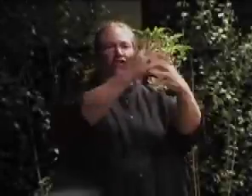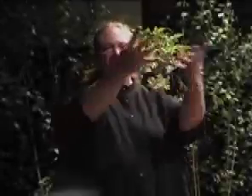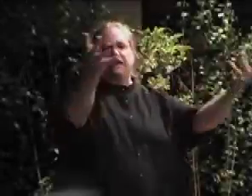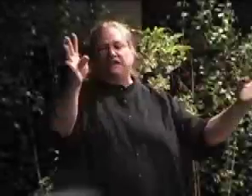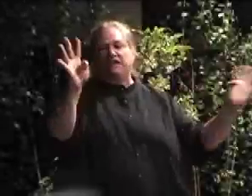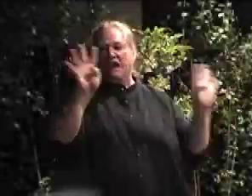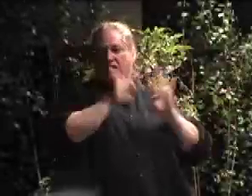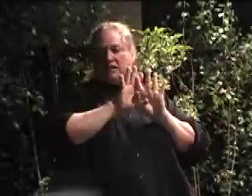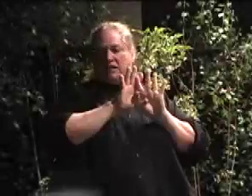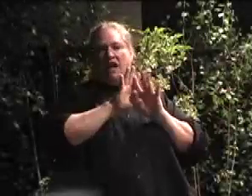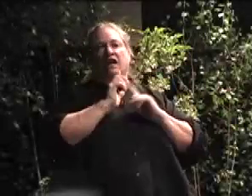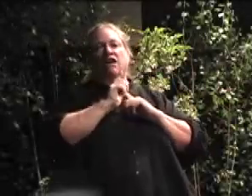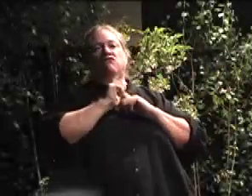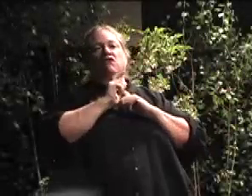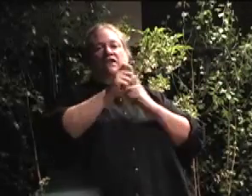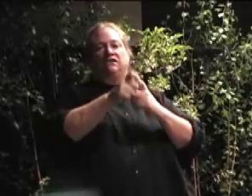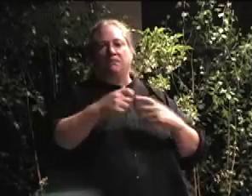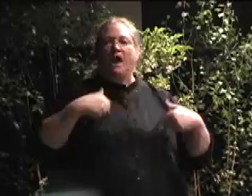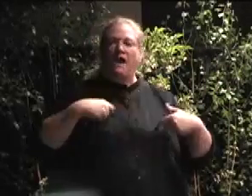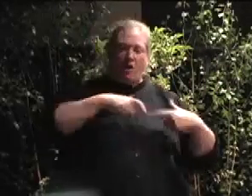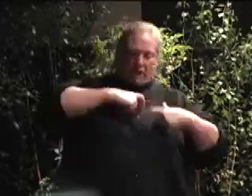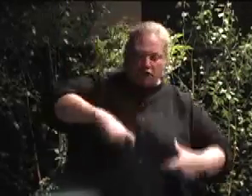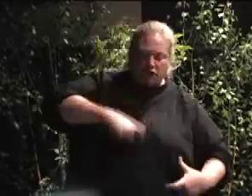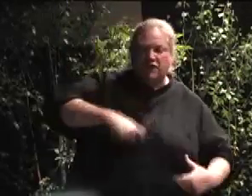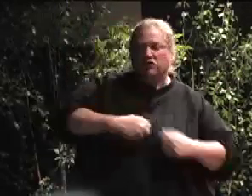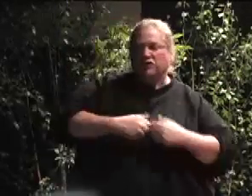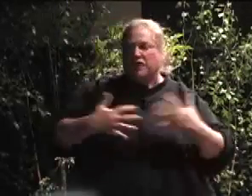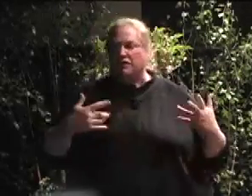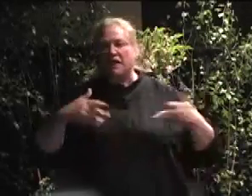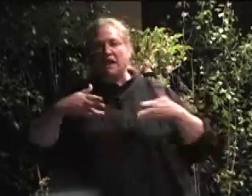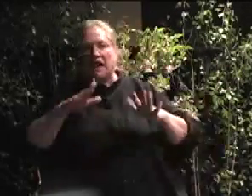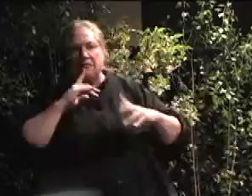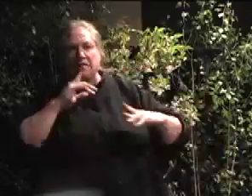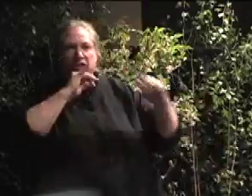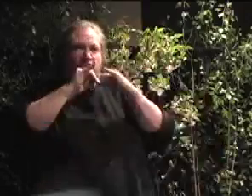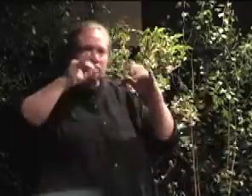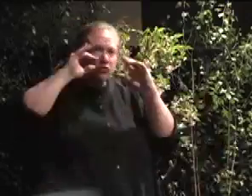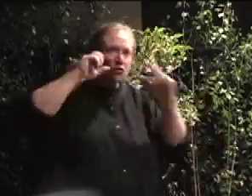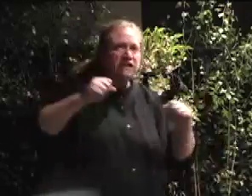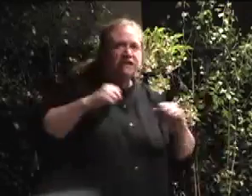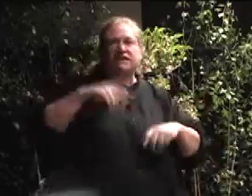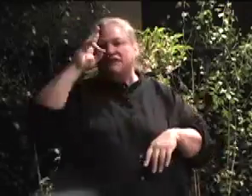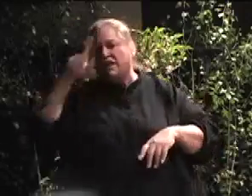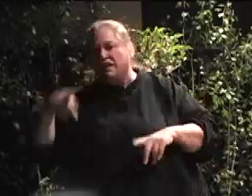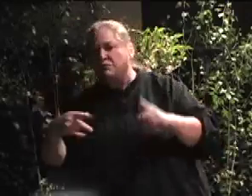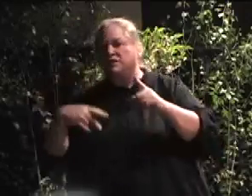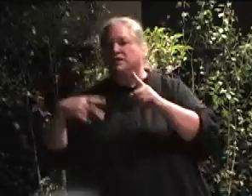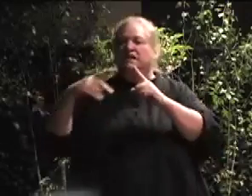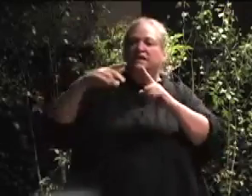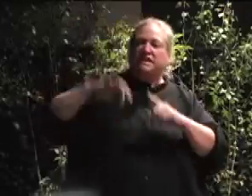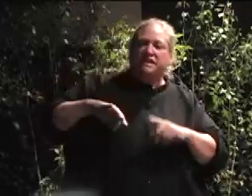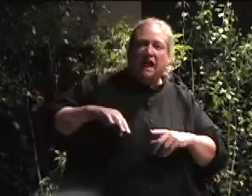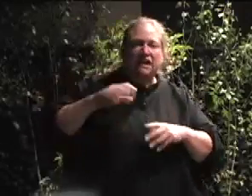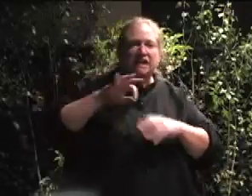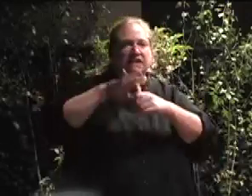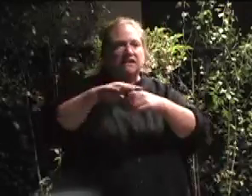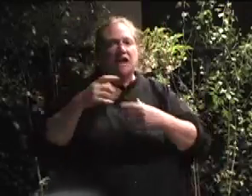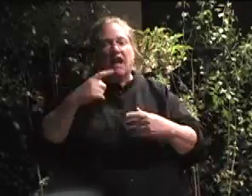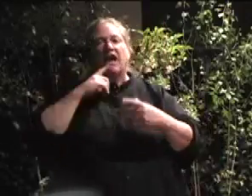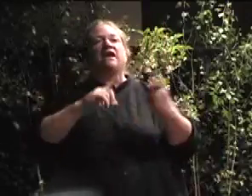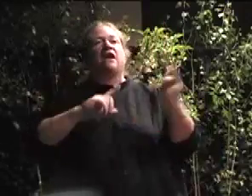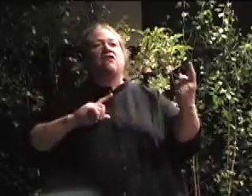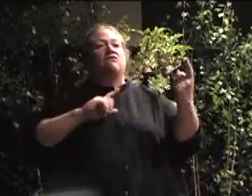And I raced up, you know, I had all my credentials on that allow me to interview presidents and vice presidents and delegates. And I raced up to